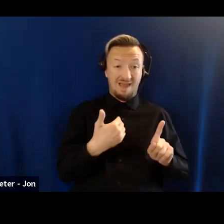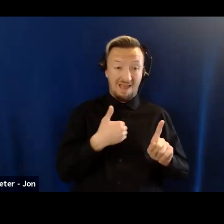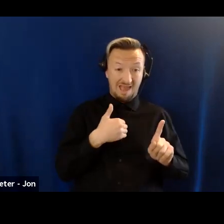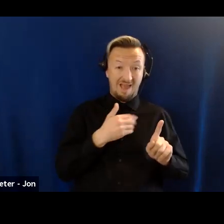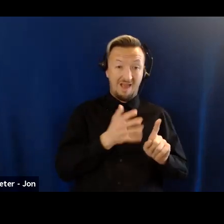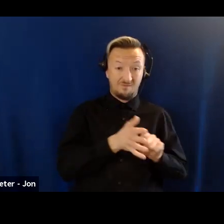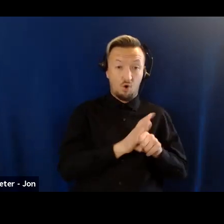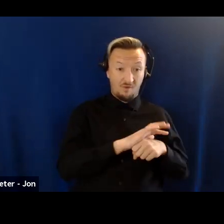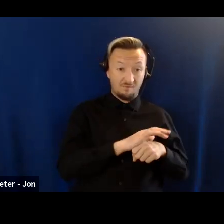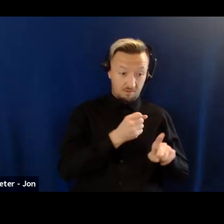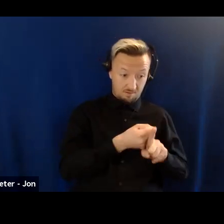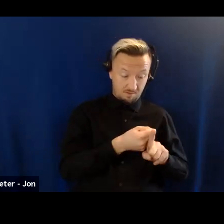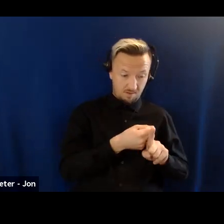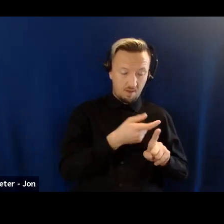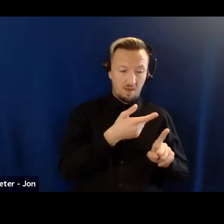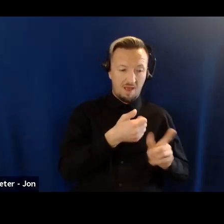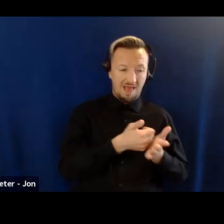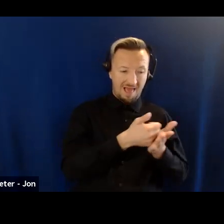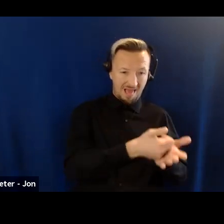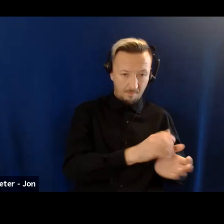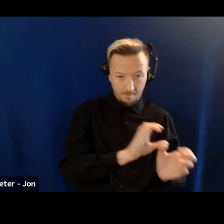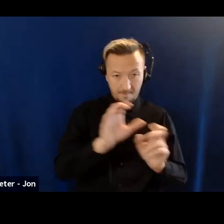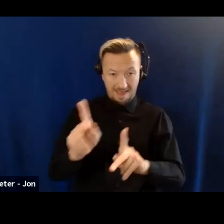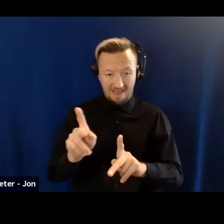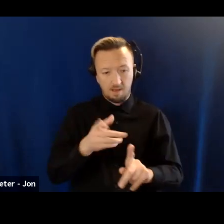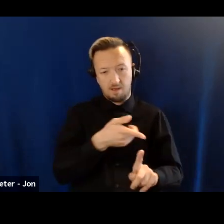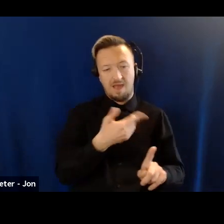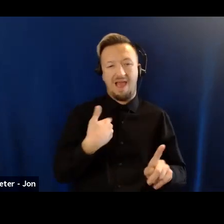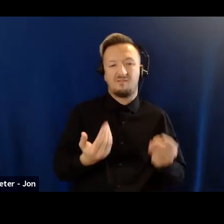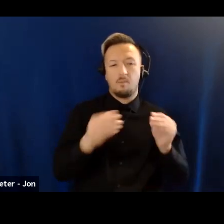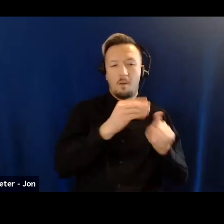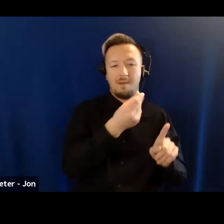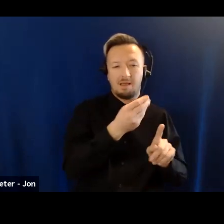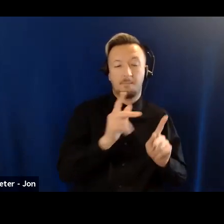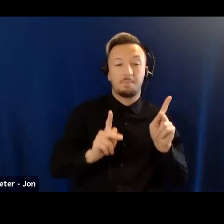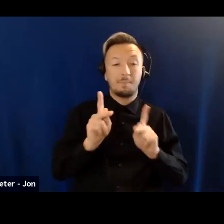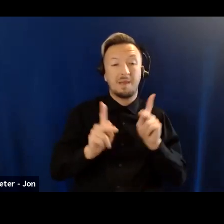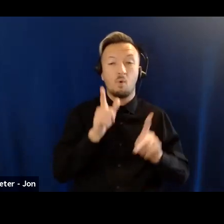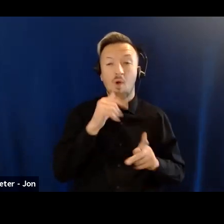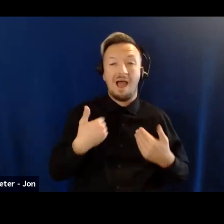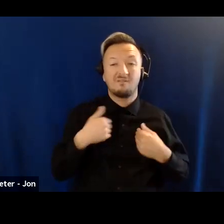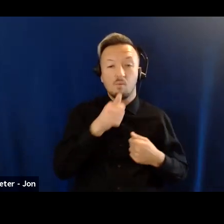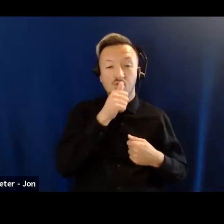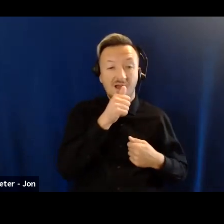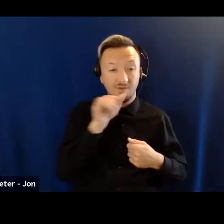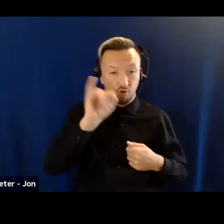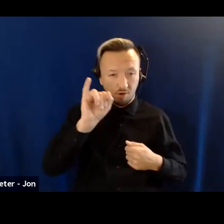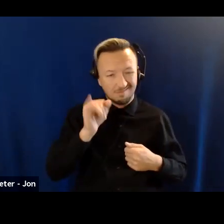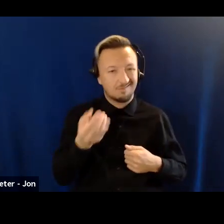People who have private insurance are often going to pay better. And